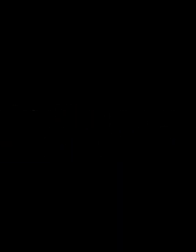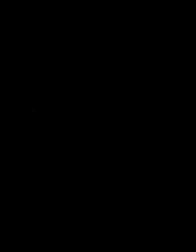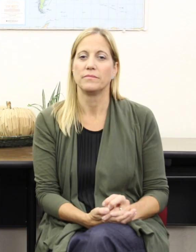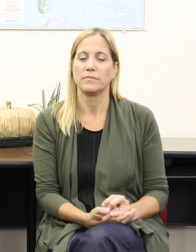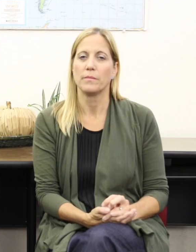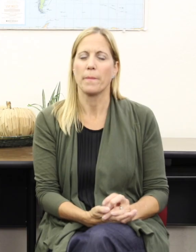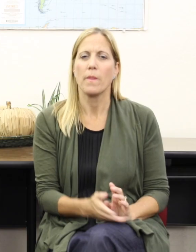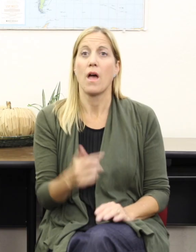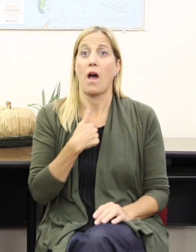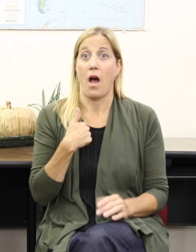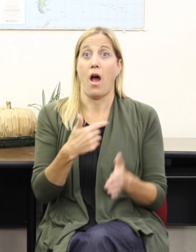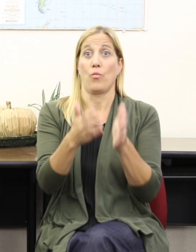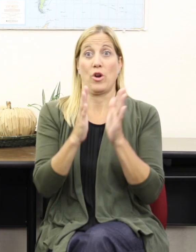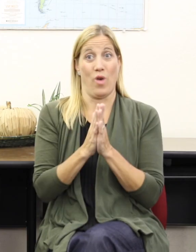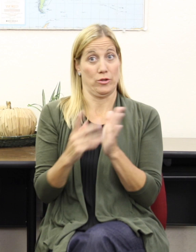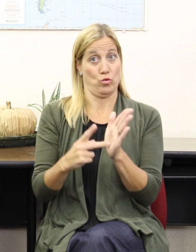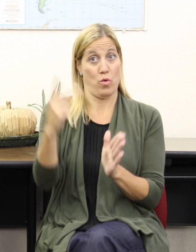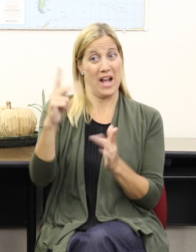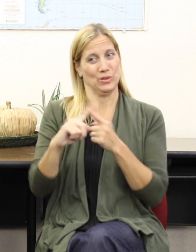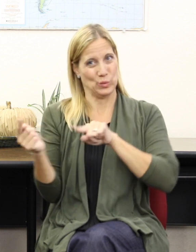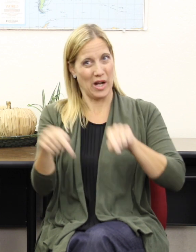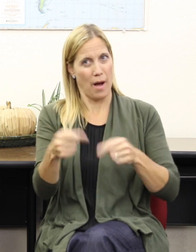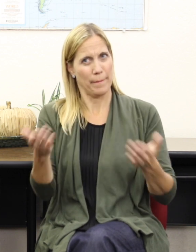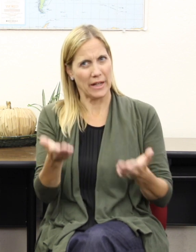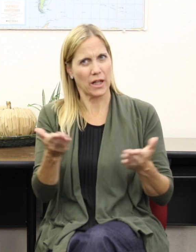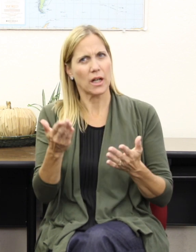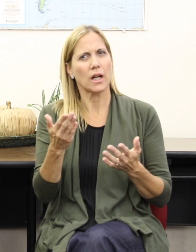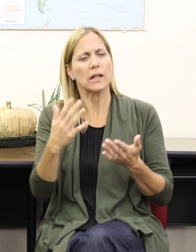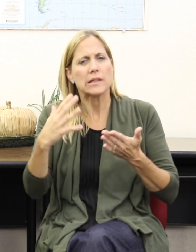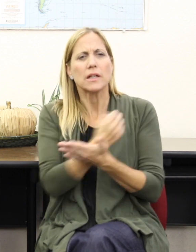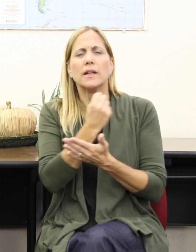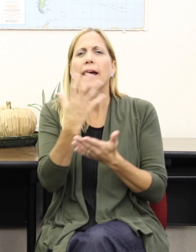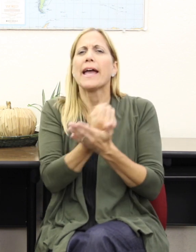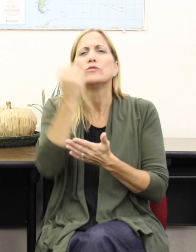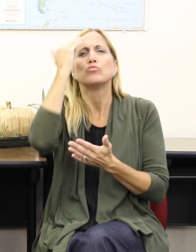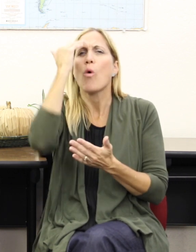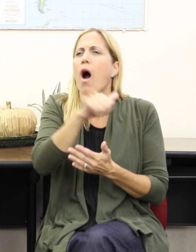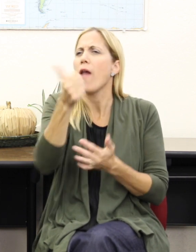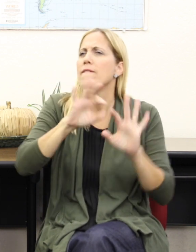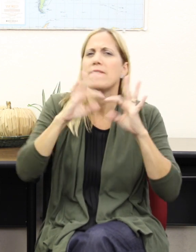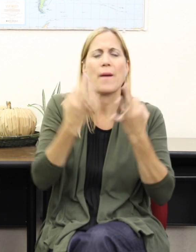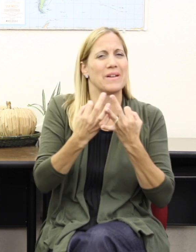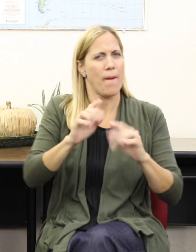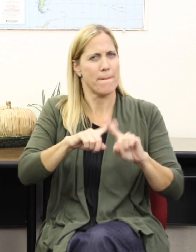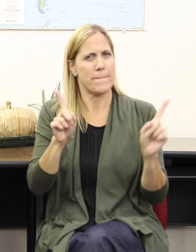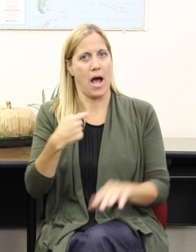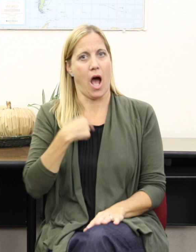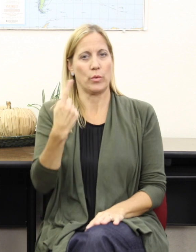I requested it twice to come here and get to know some other families, but I was always denied because